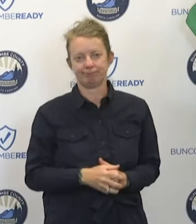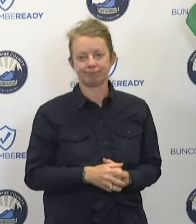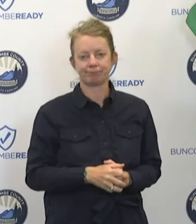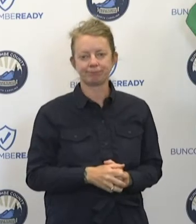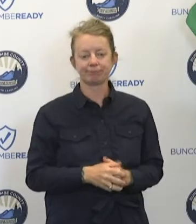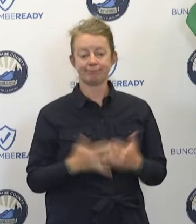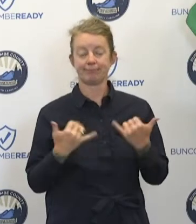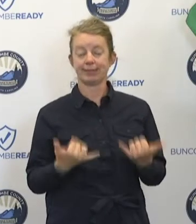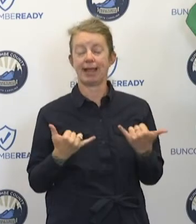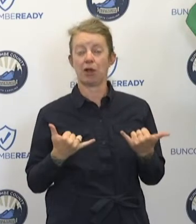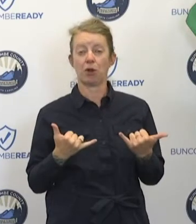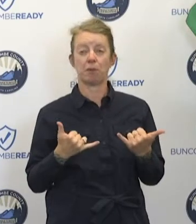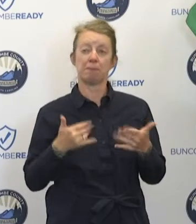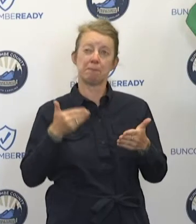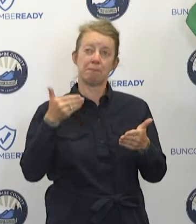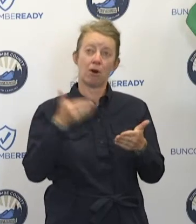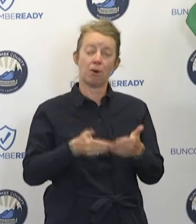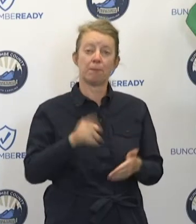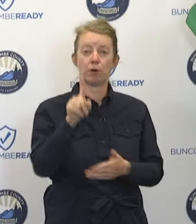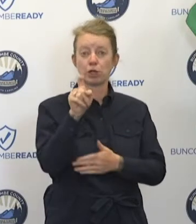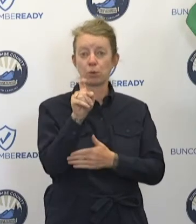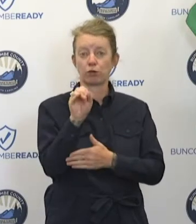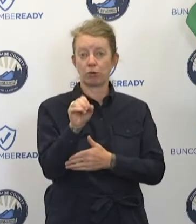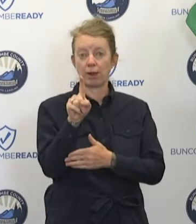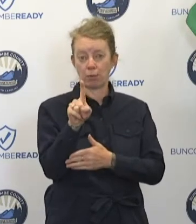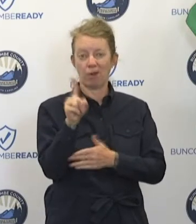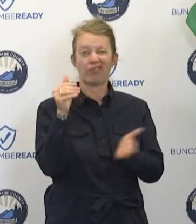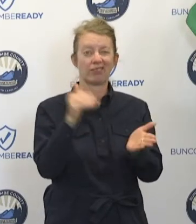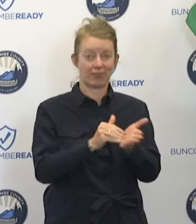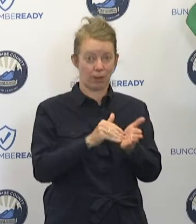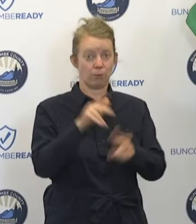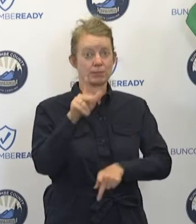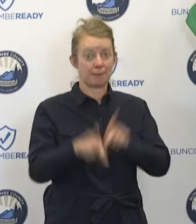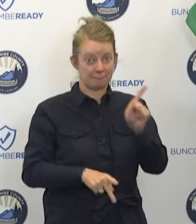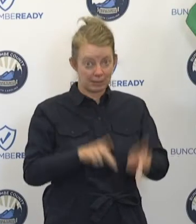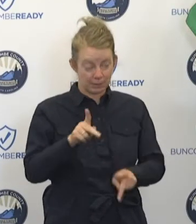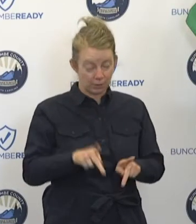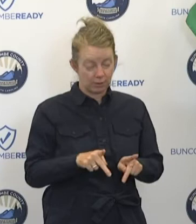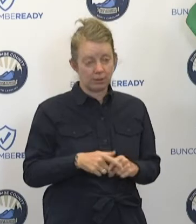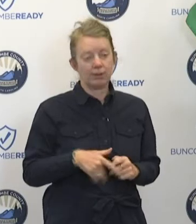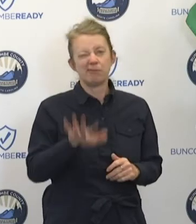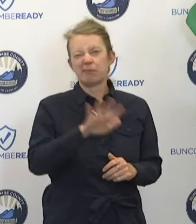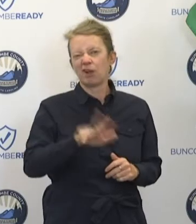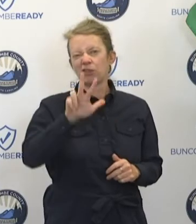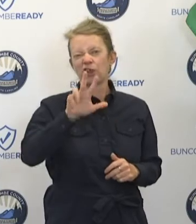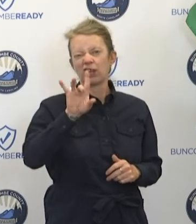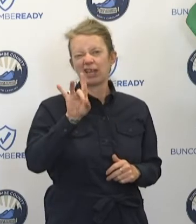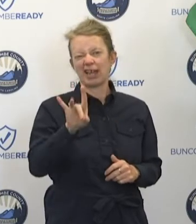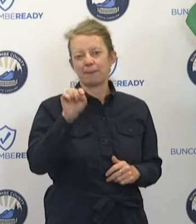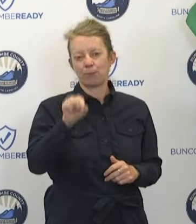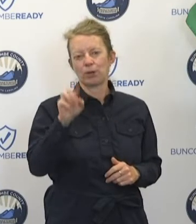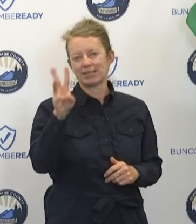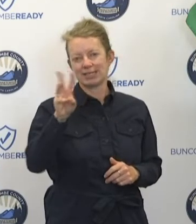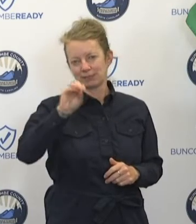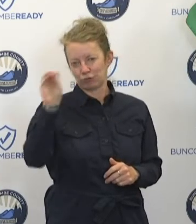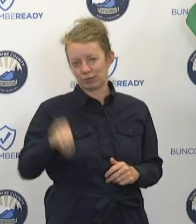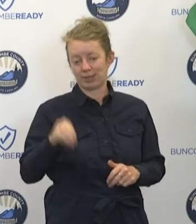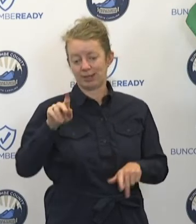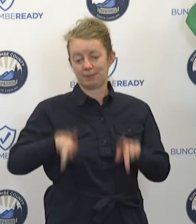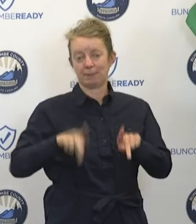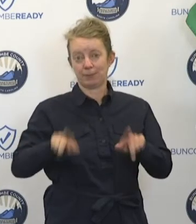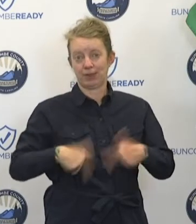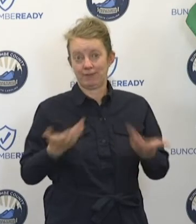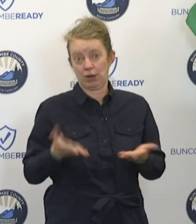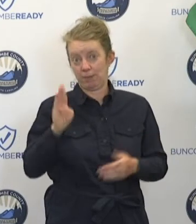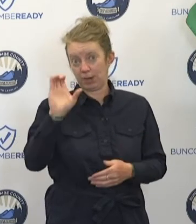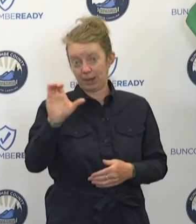As of now, almost 101,000 people, or 38.6% of Buncombe County residents, are at